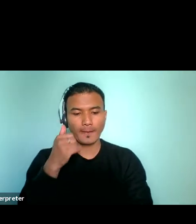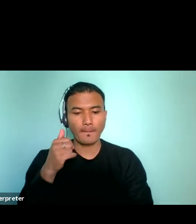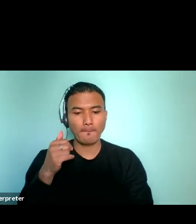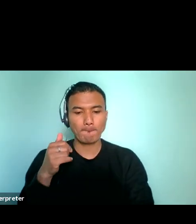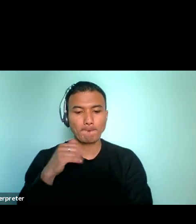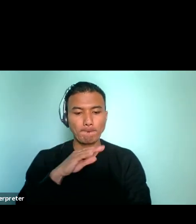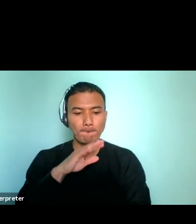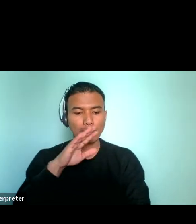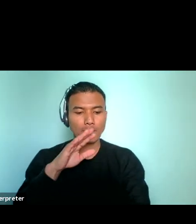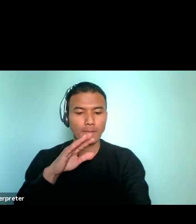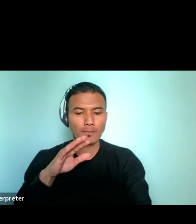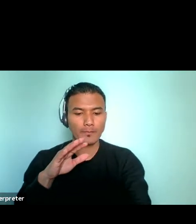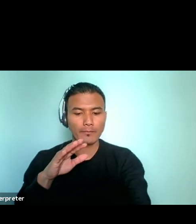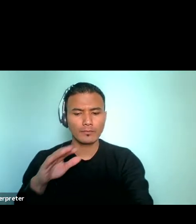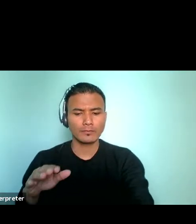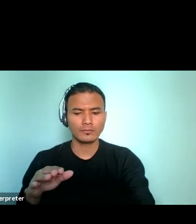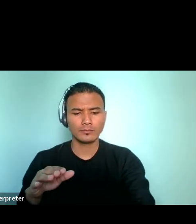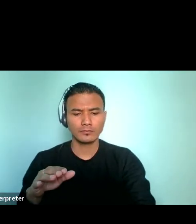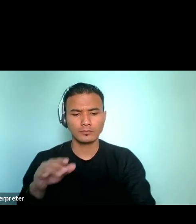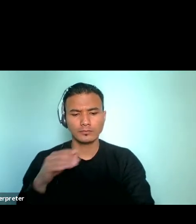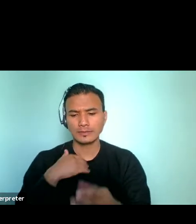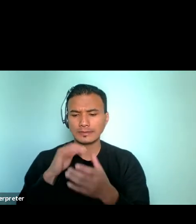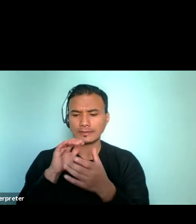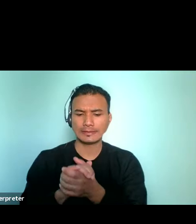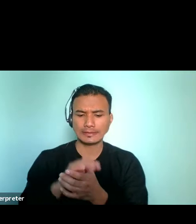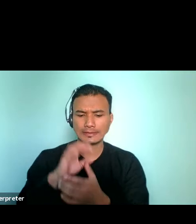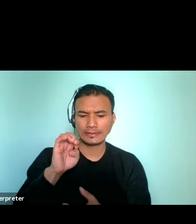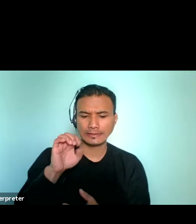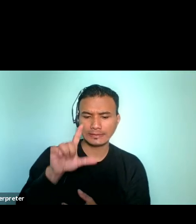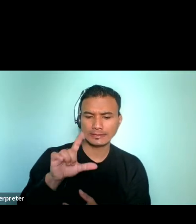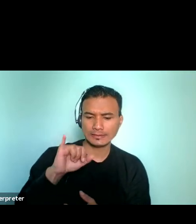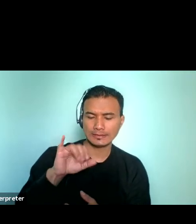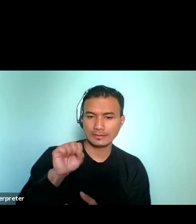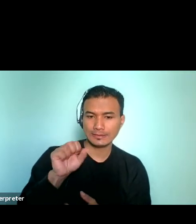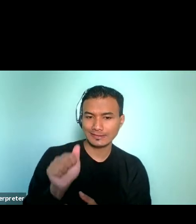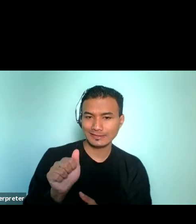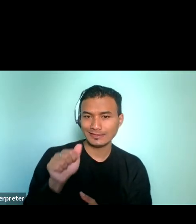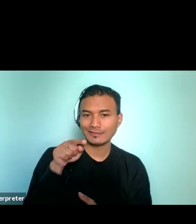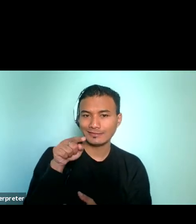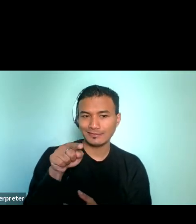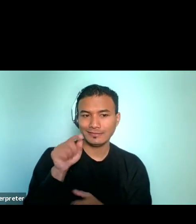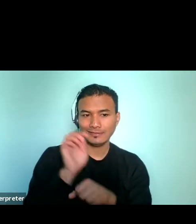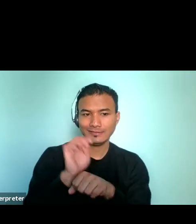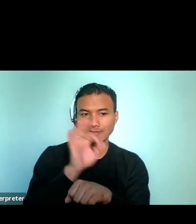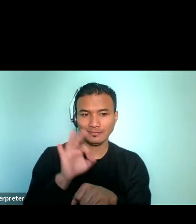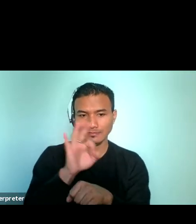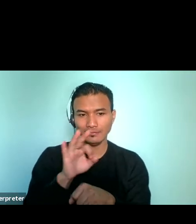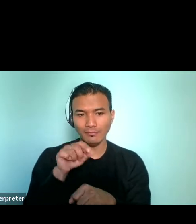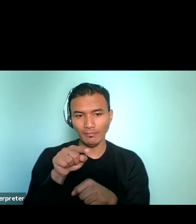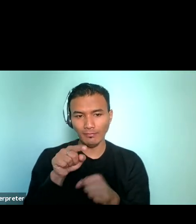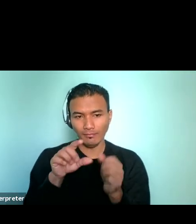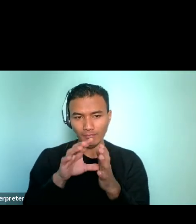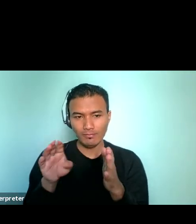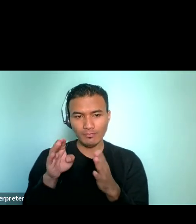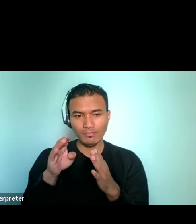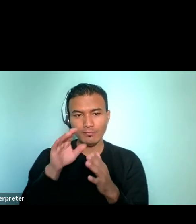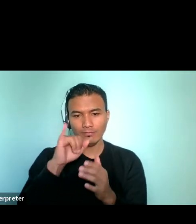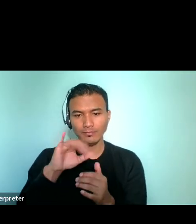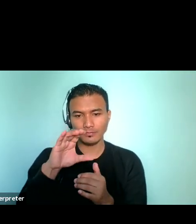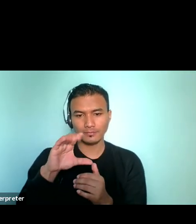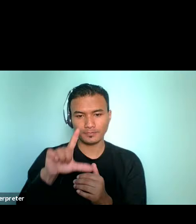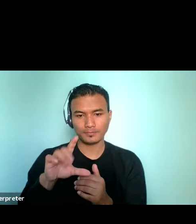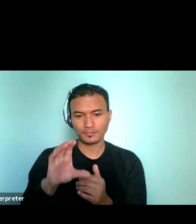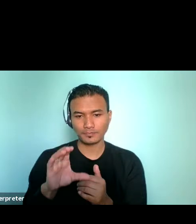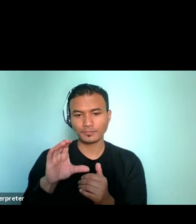youth related topics. So my colleague Elisabetta from ILC Secretariat, who is leading the whole process of ILC Youth